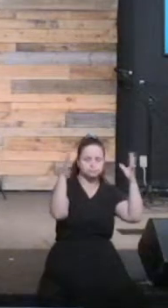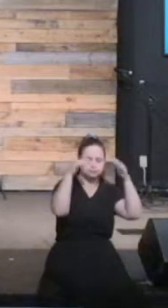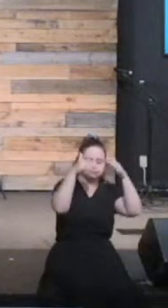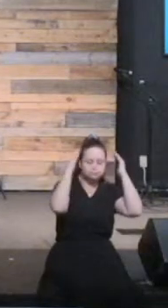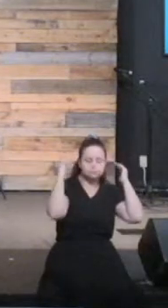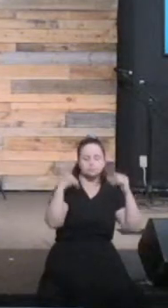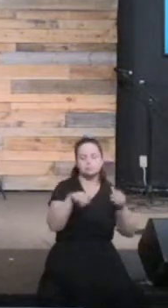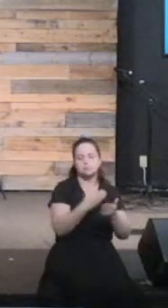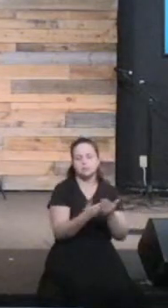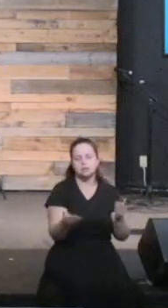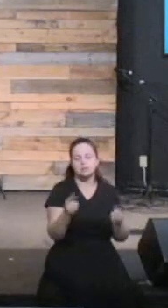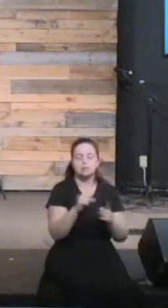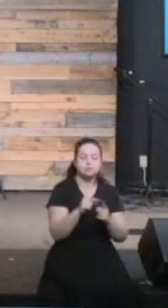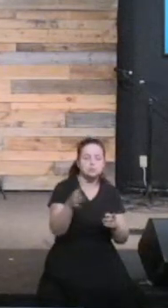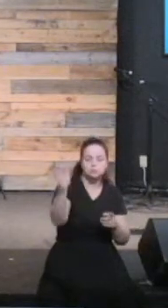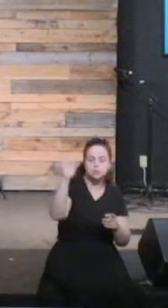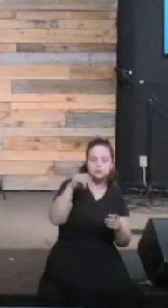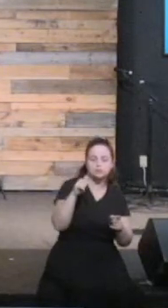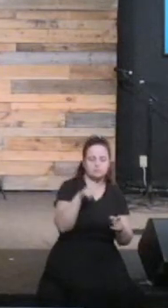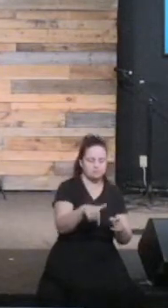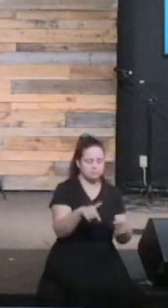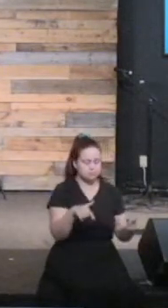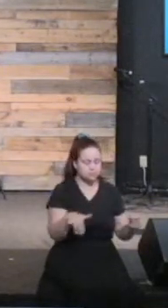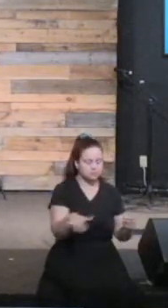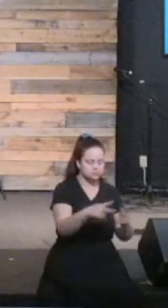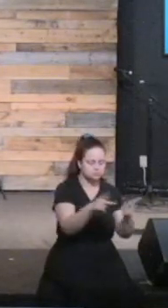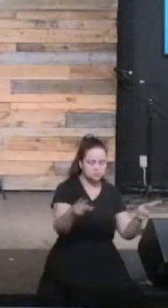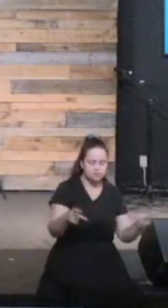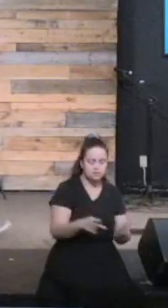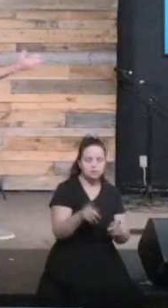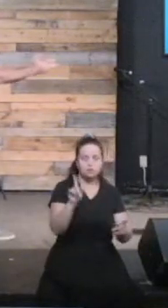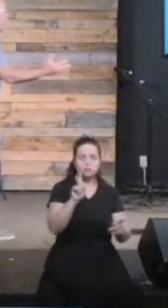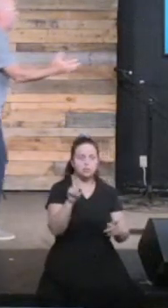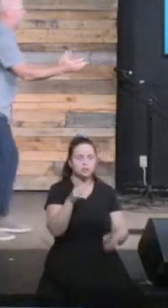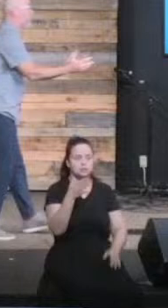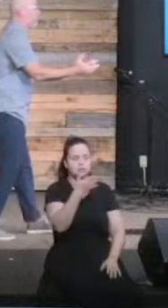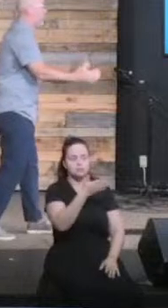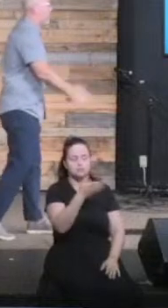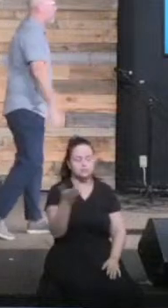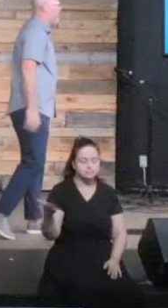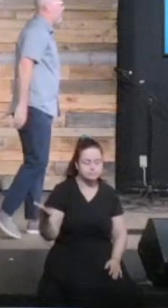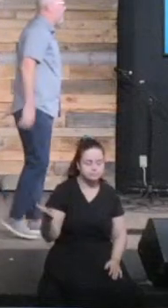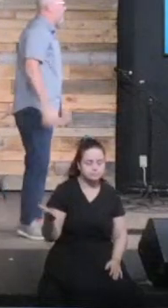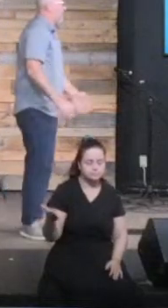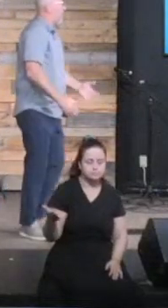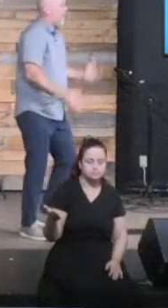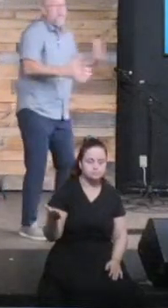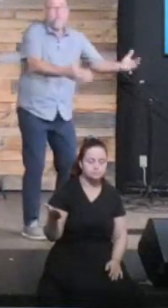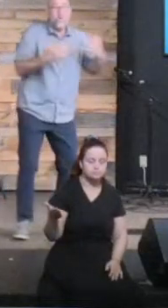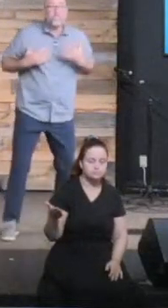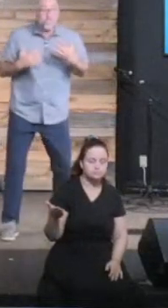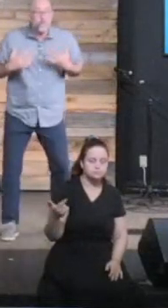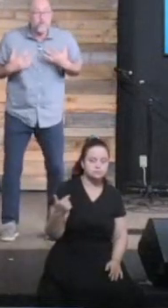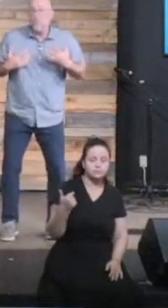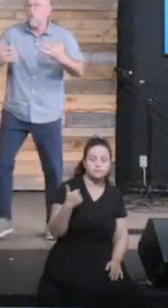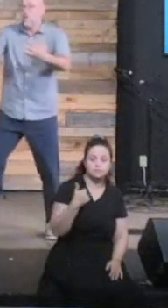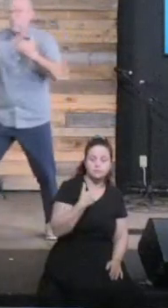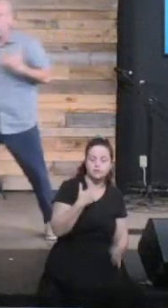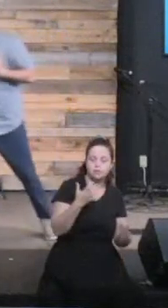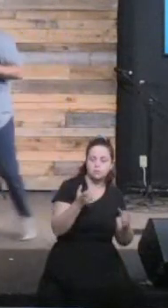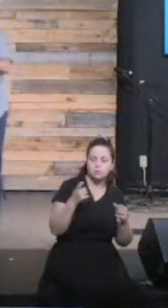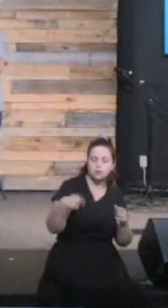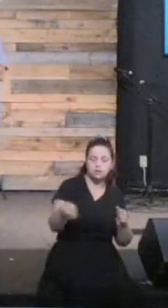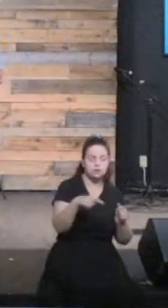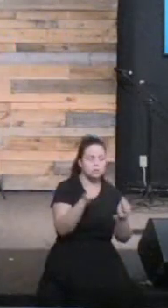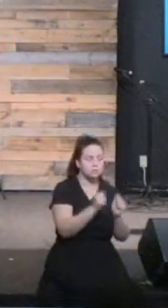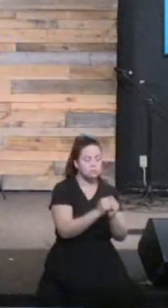of God for this location is where are you I want you